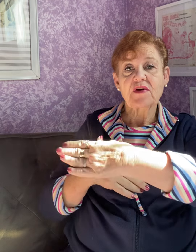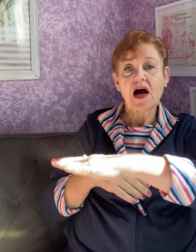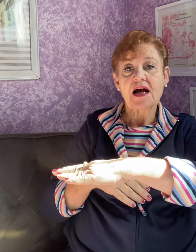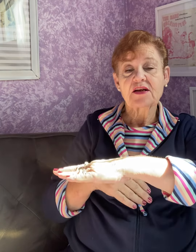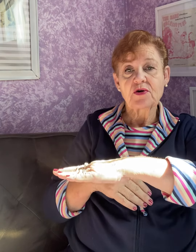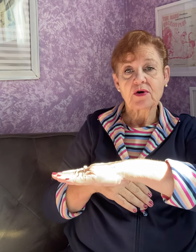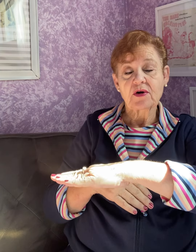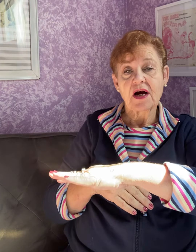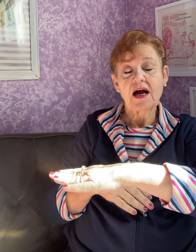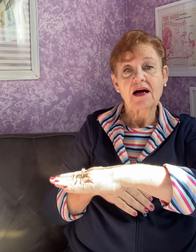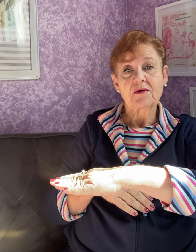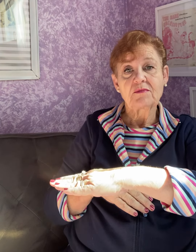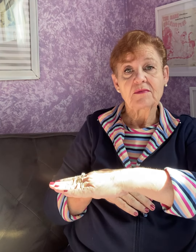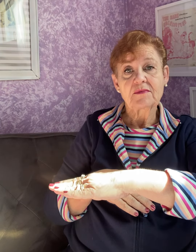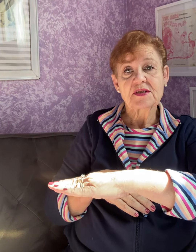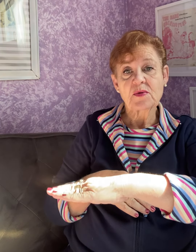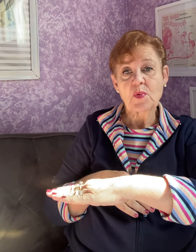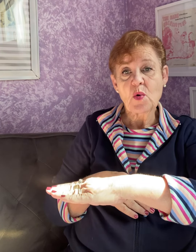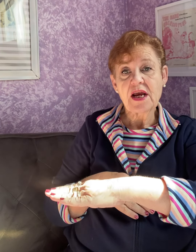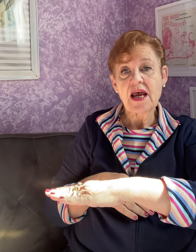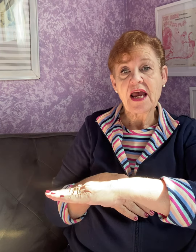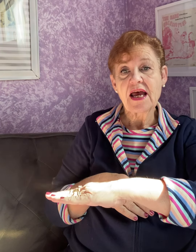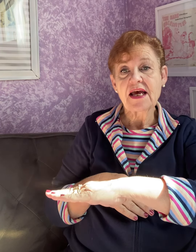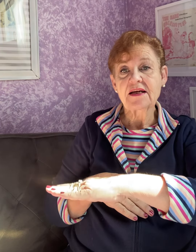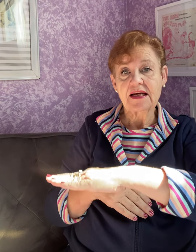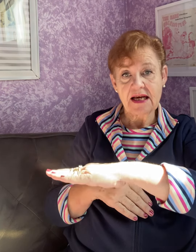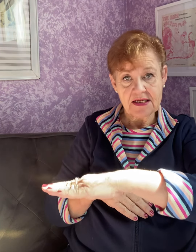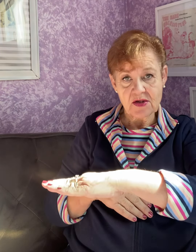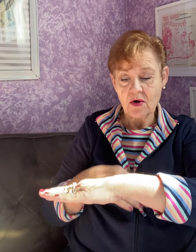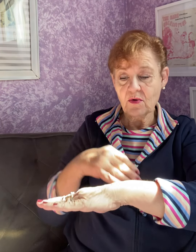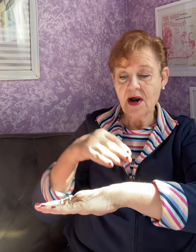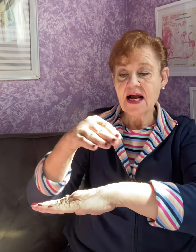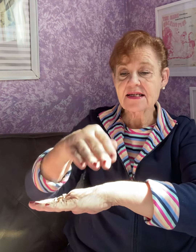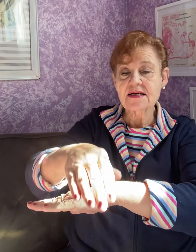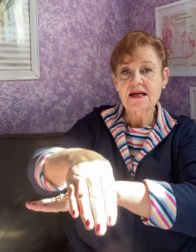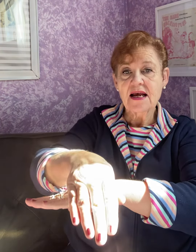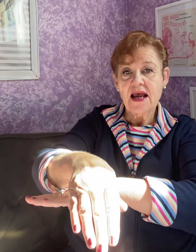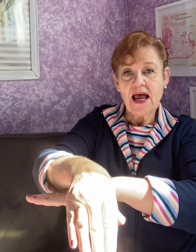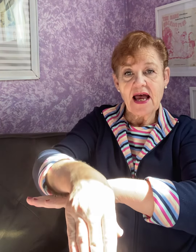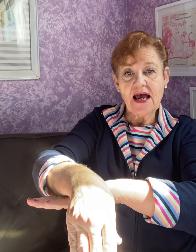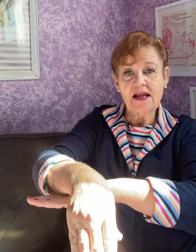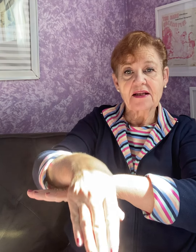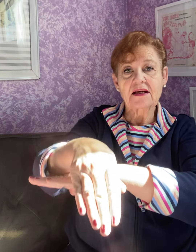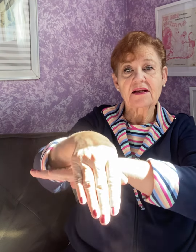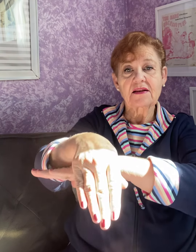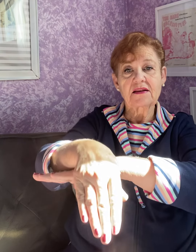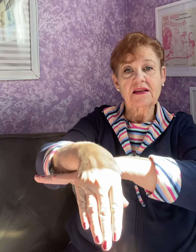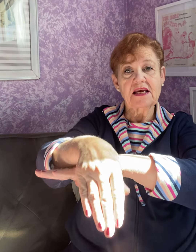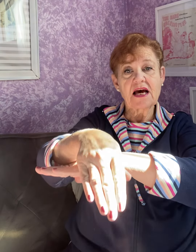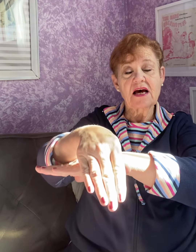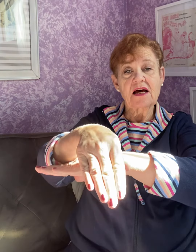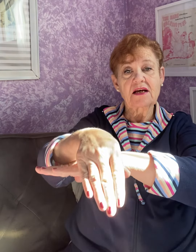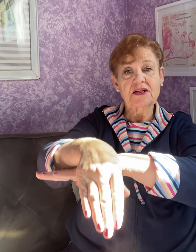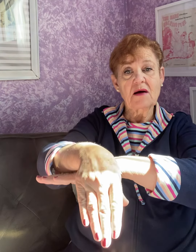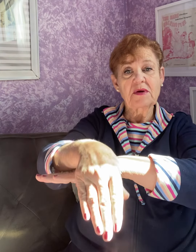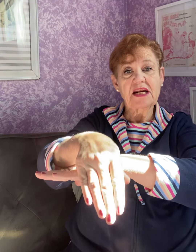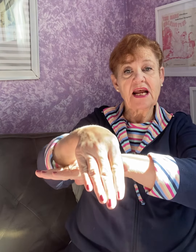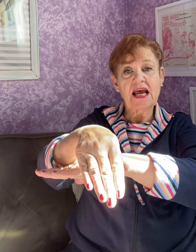got your supporting hand as the horizon, and the dominant